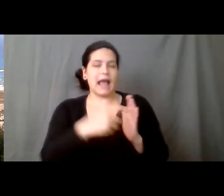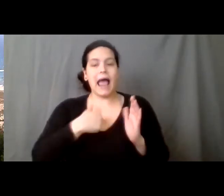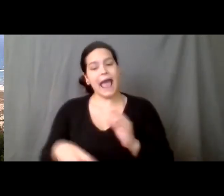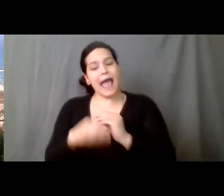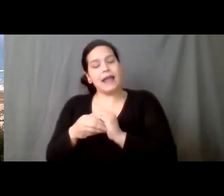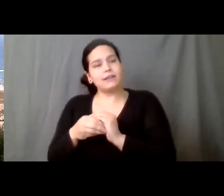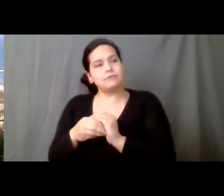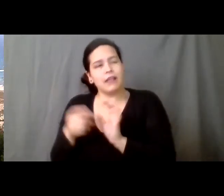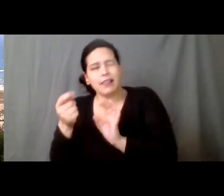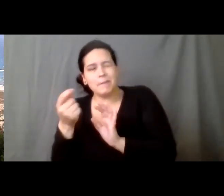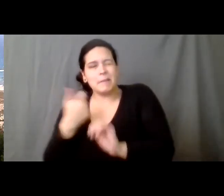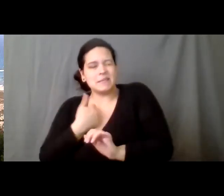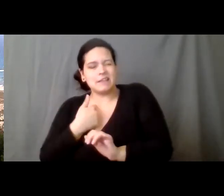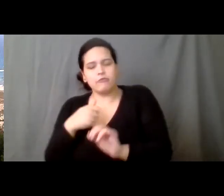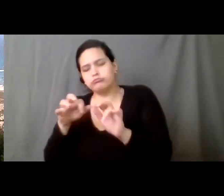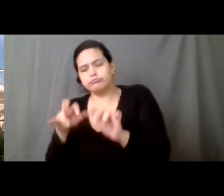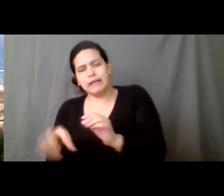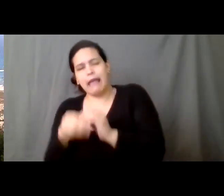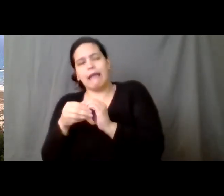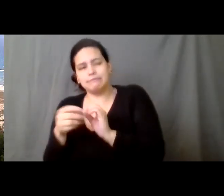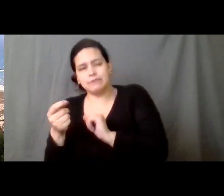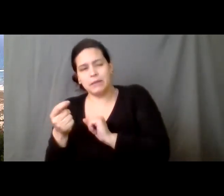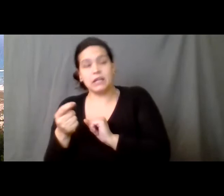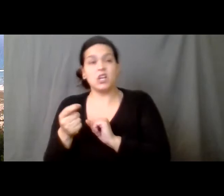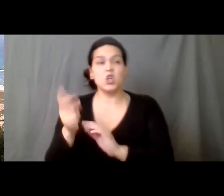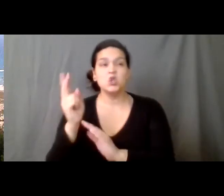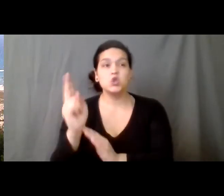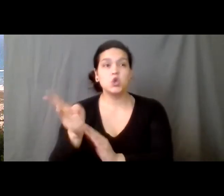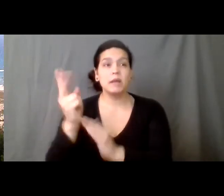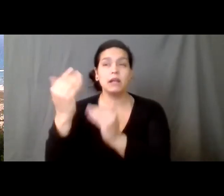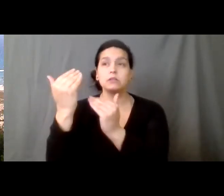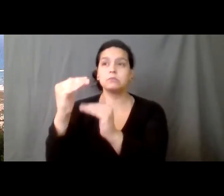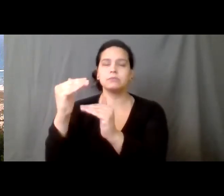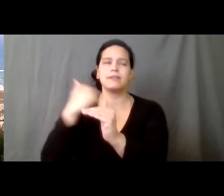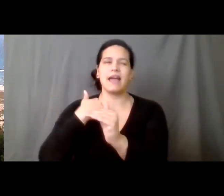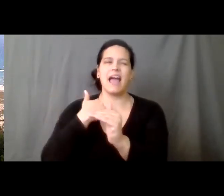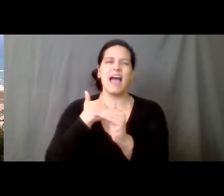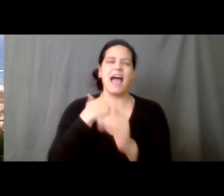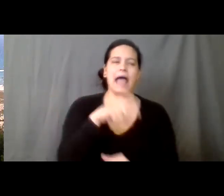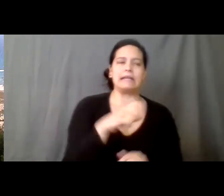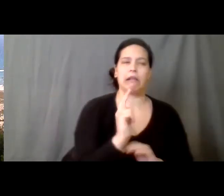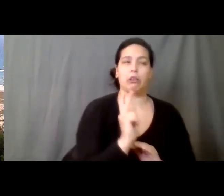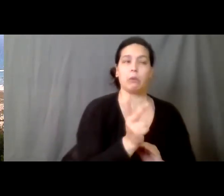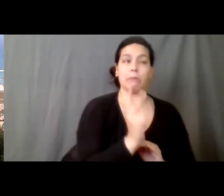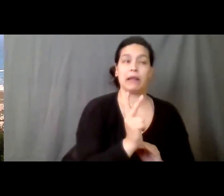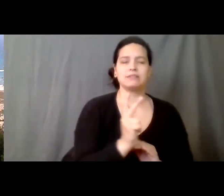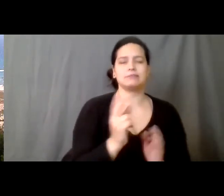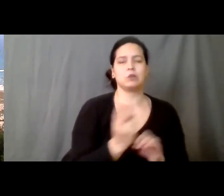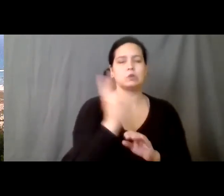myself. But we got 2 minutes. I took three, by the way, but we had two. And it